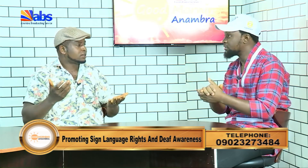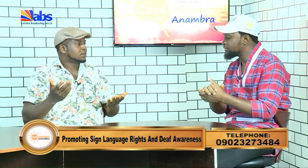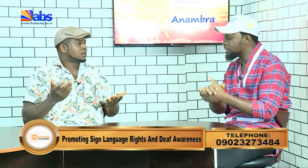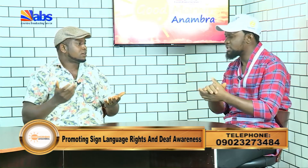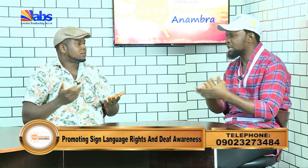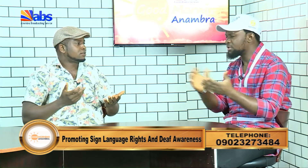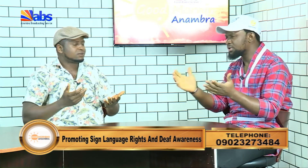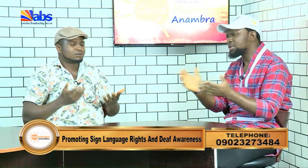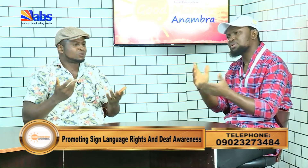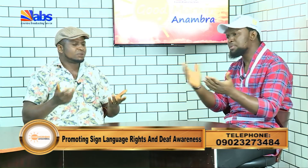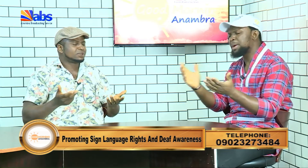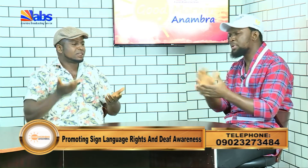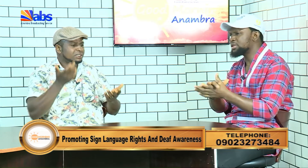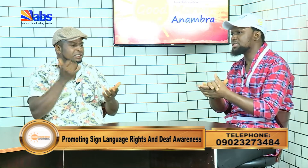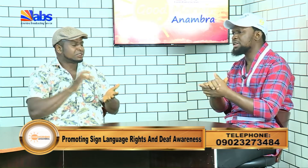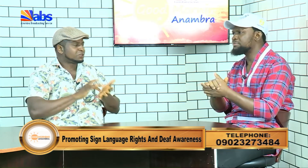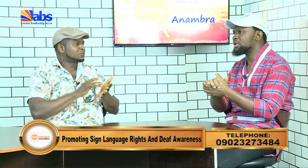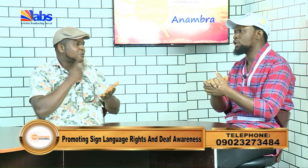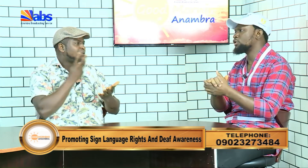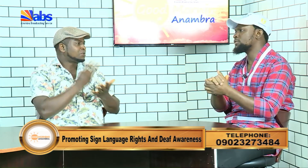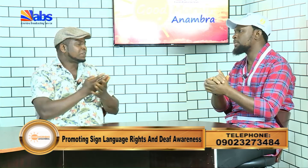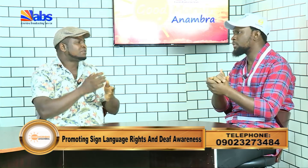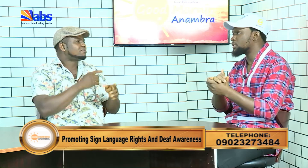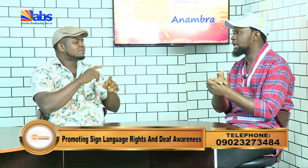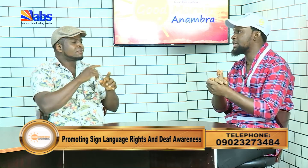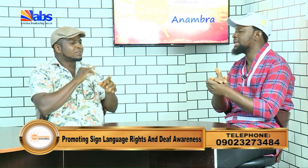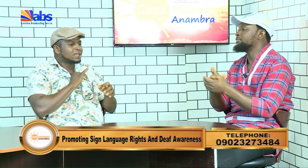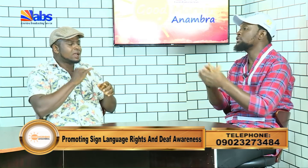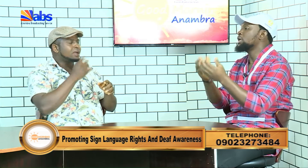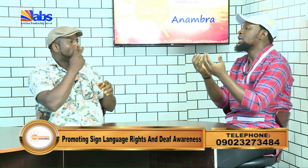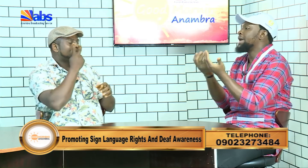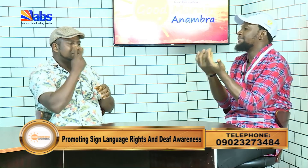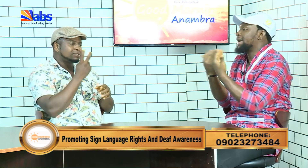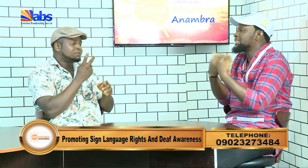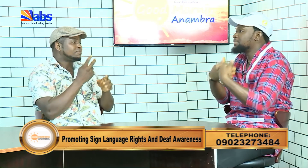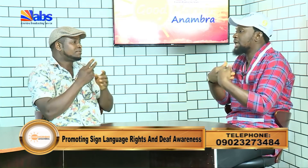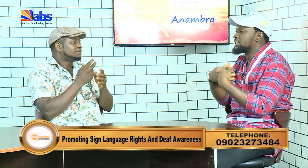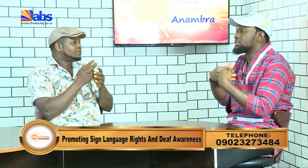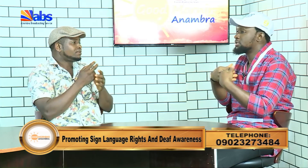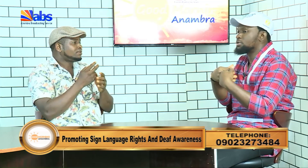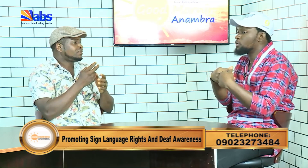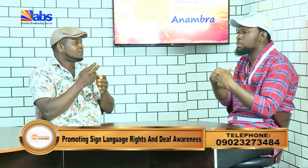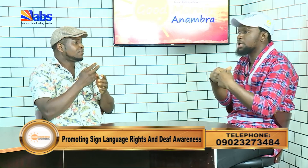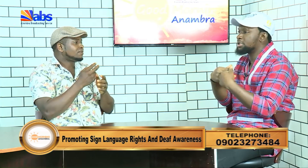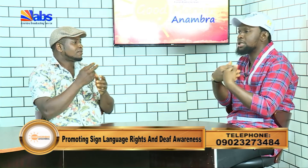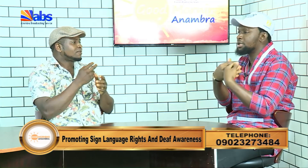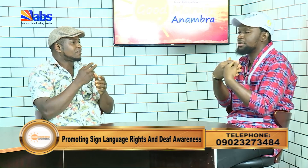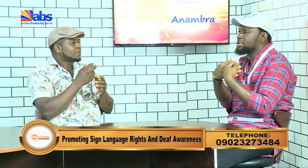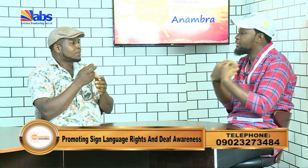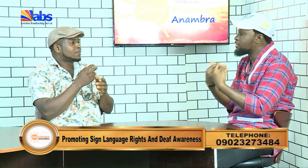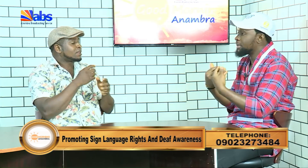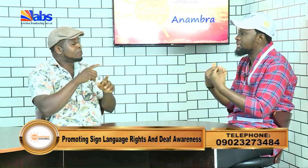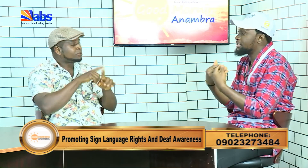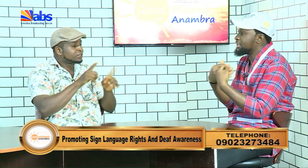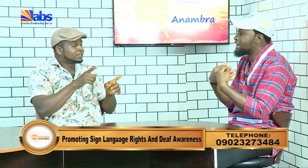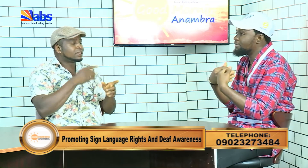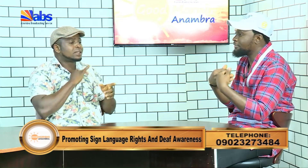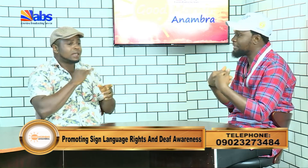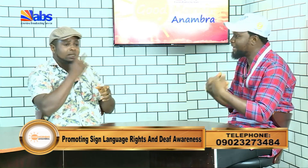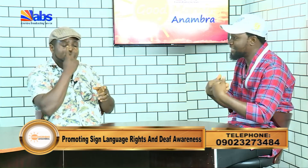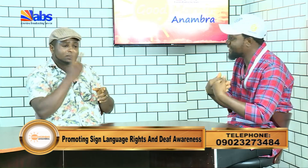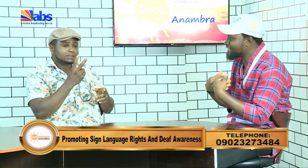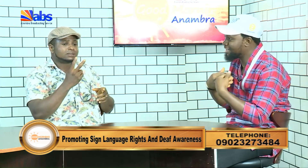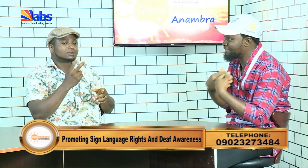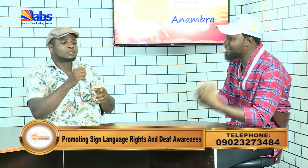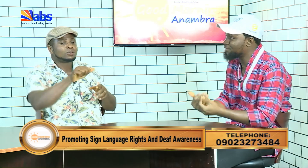in the university and all that. So my parents, they gave me a lot of support, and they even advised me that, they told me that, hey, young man, the downfall of a